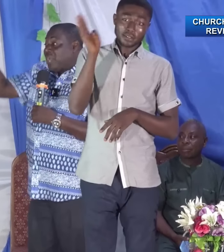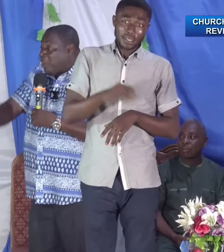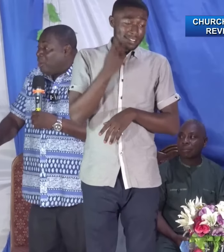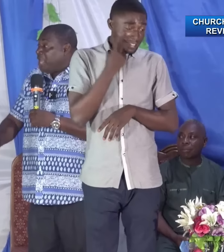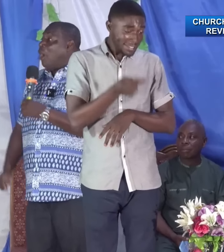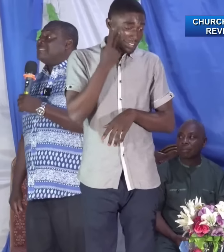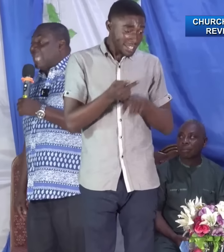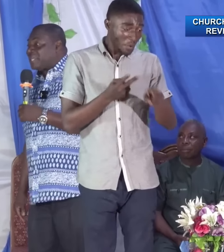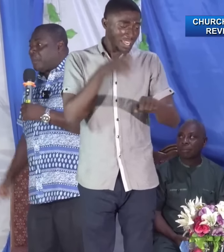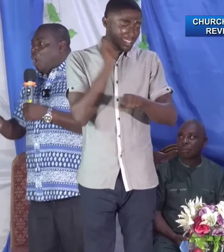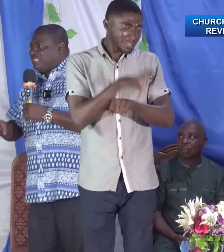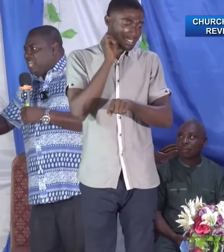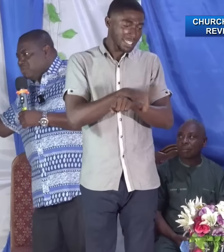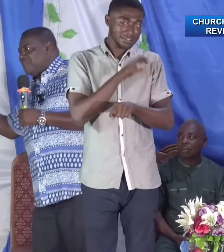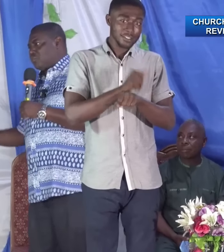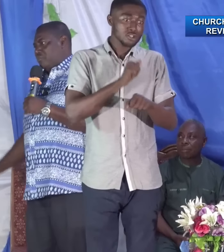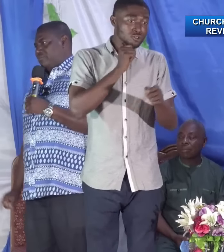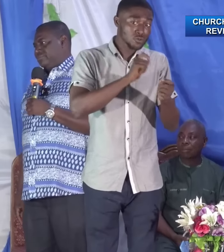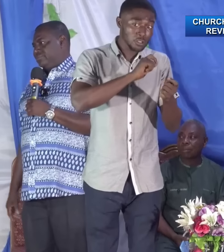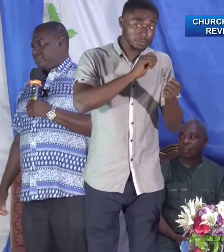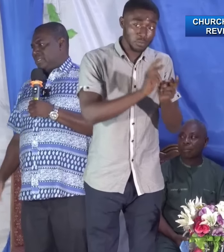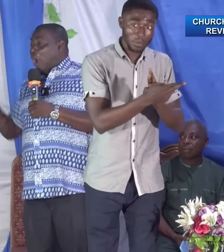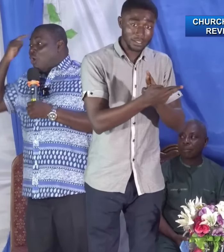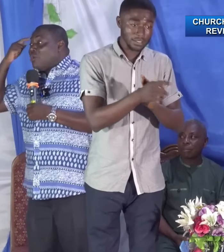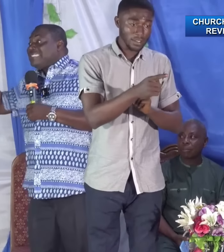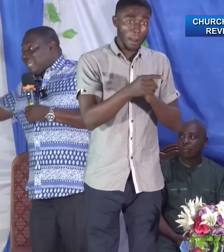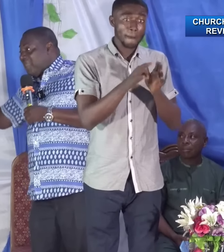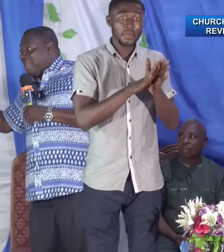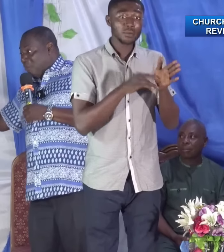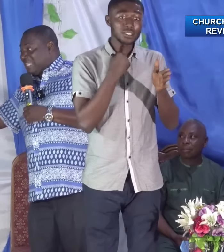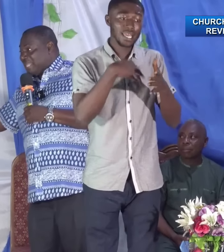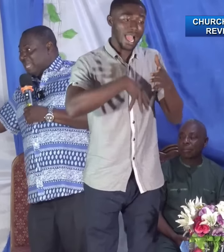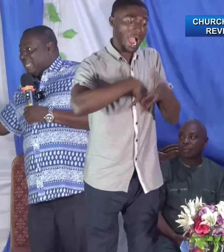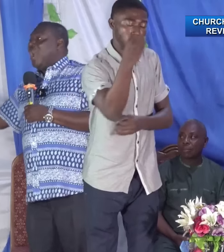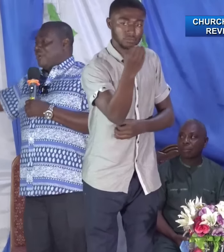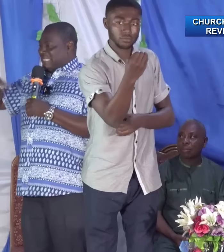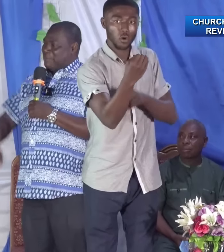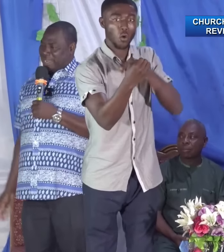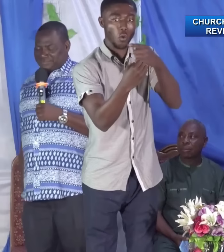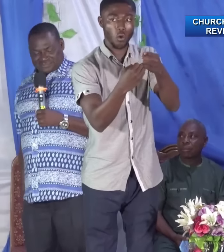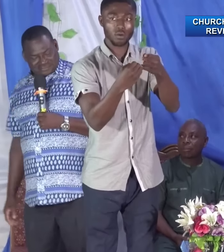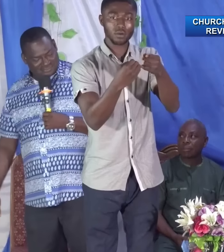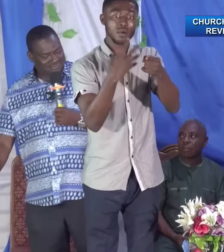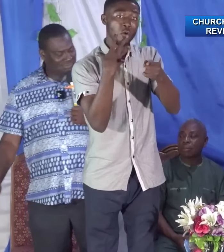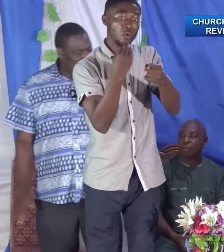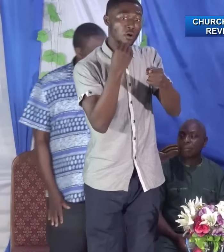kasa chira no na on sakra no osi ye nyinu fira sori mu na onko sakra no onsa anyade on samra.